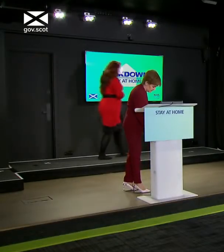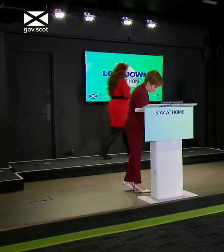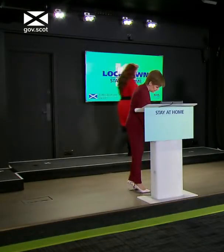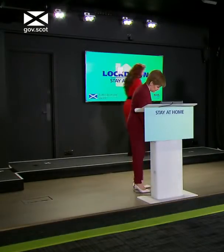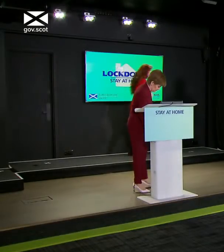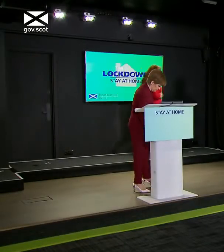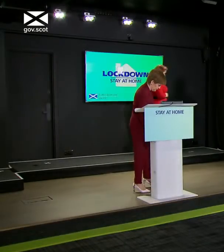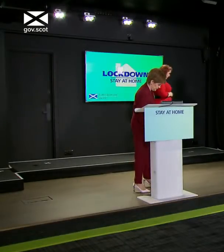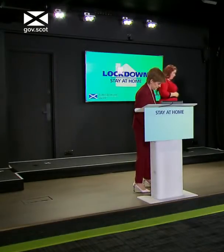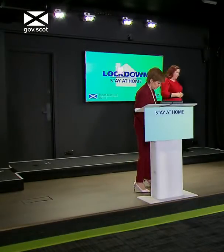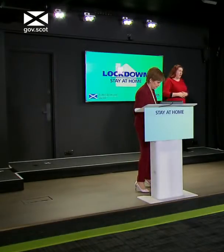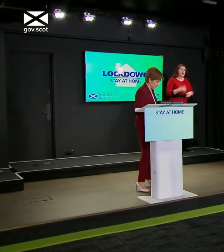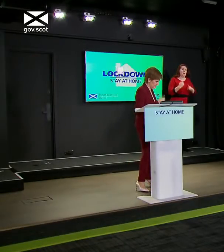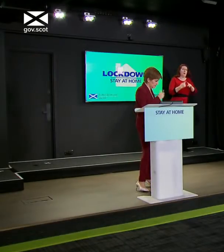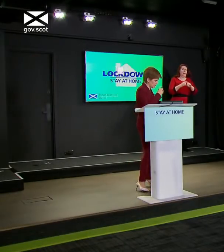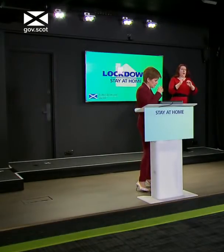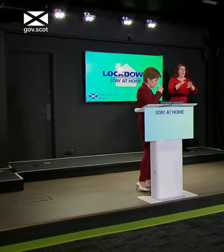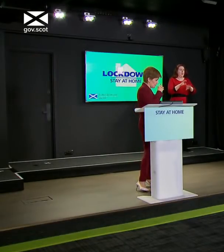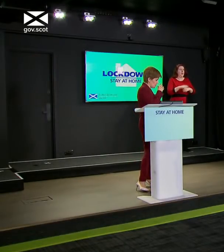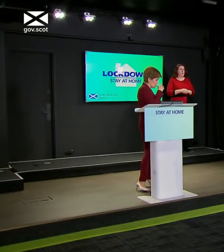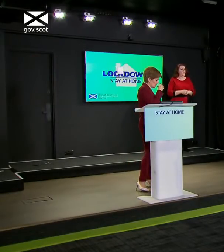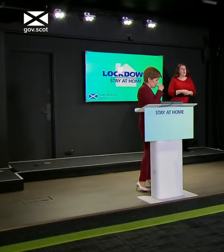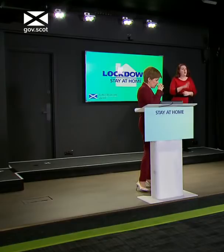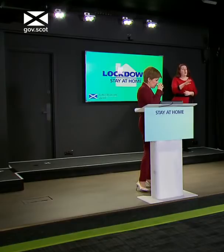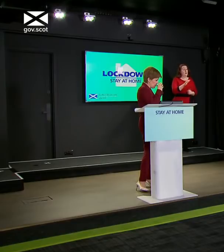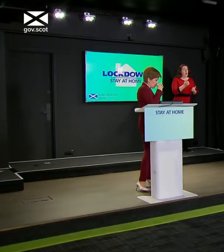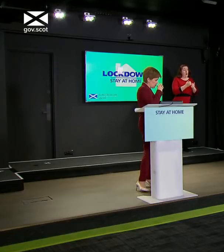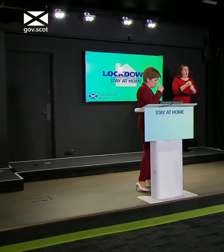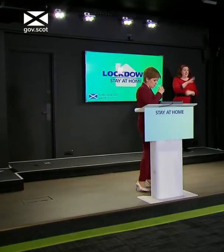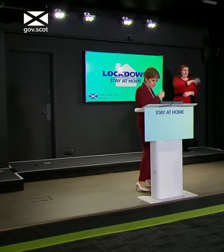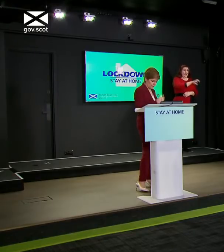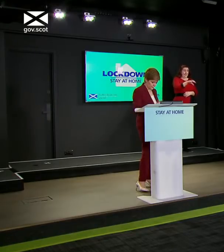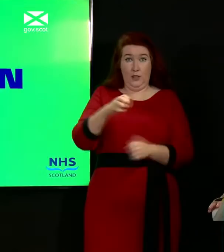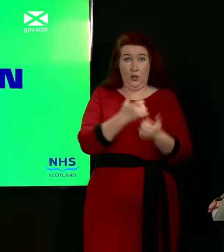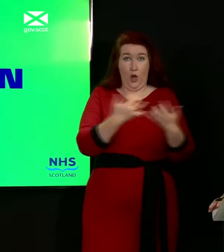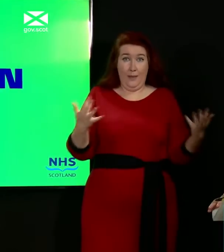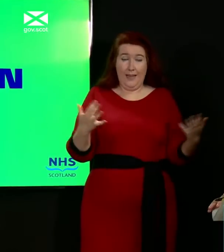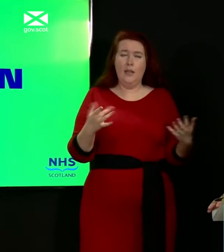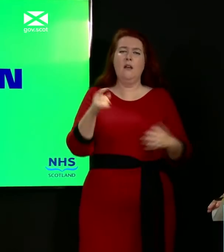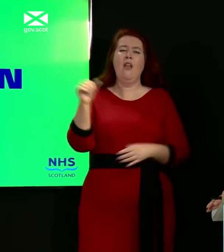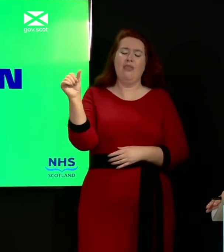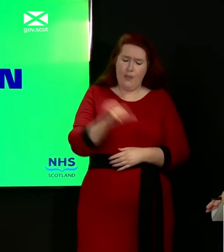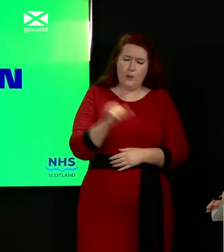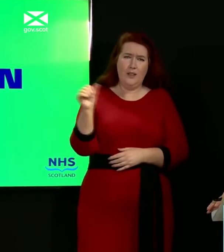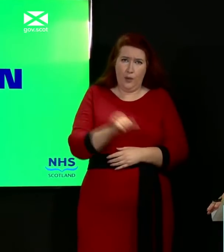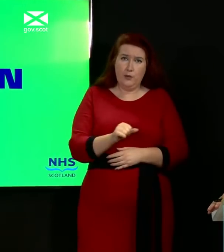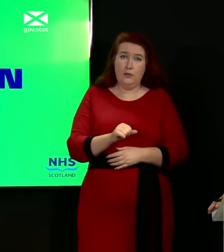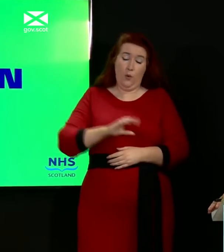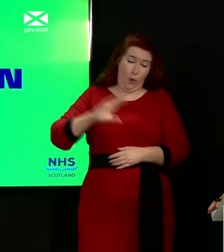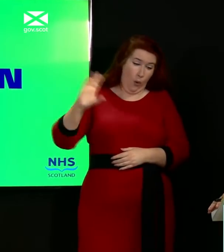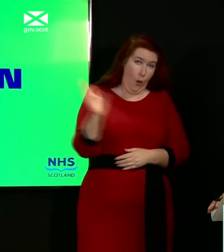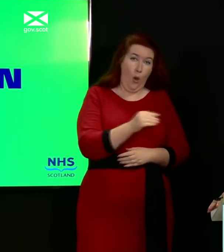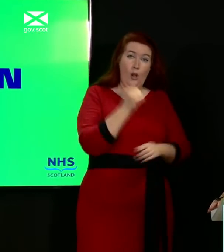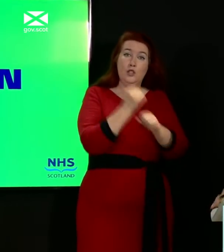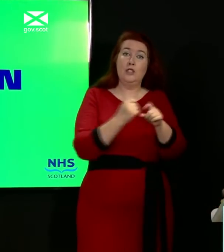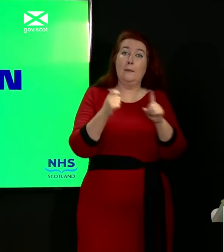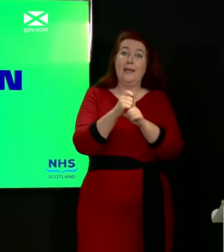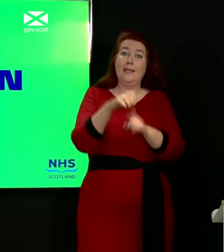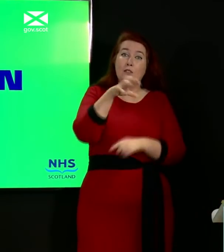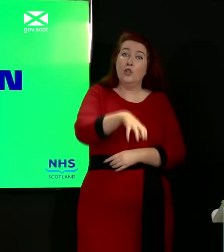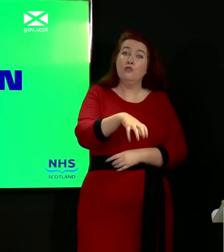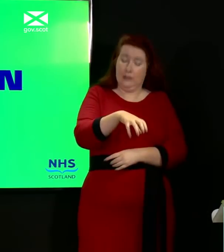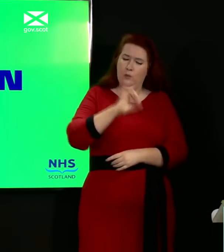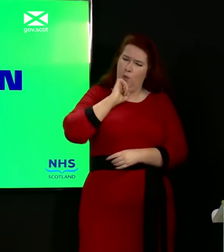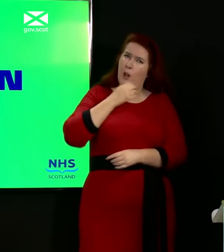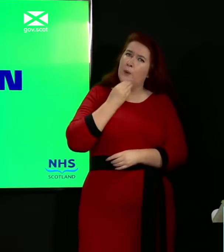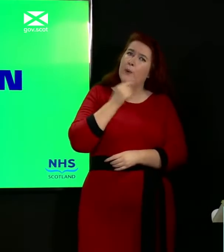So the number of vaccination centres is thousands. We will use every GP surgery